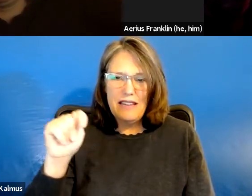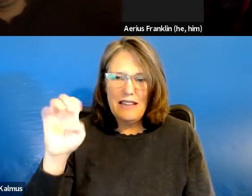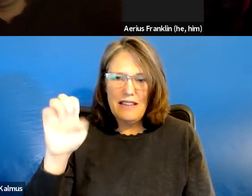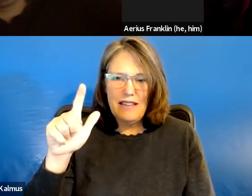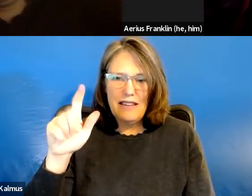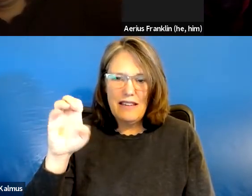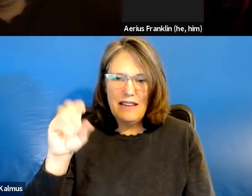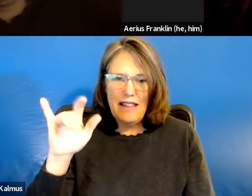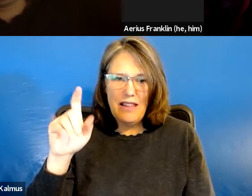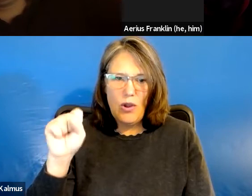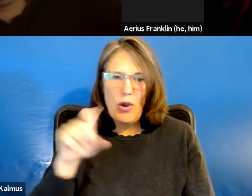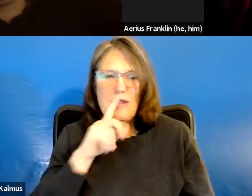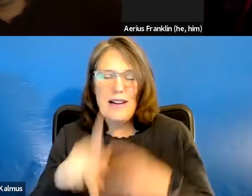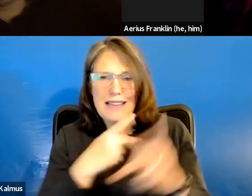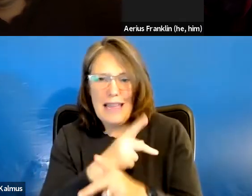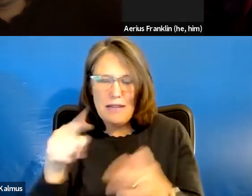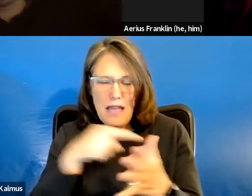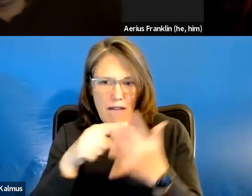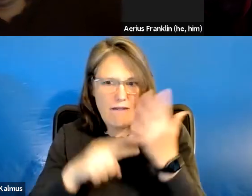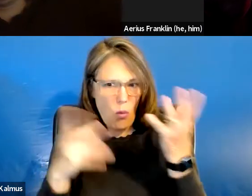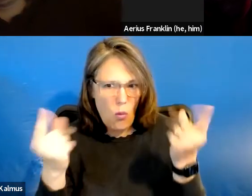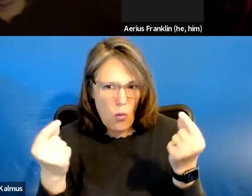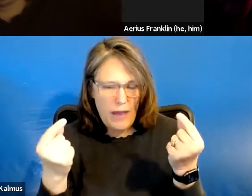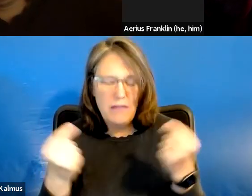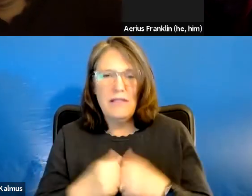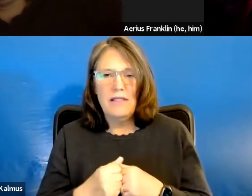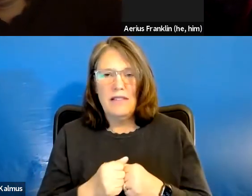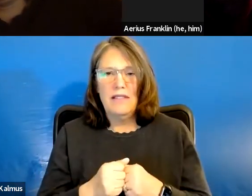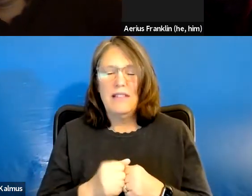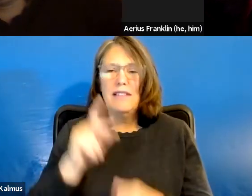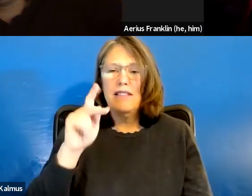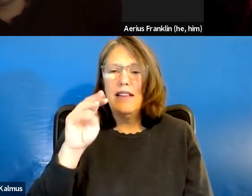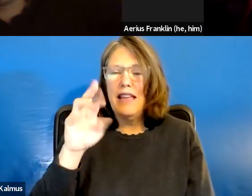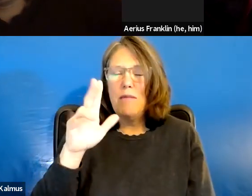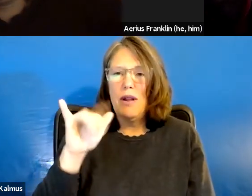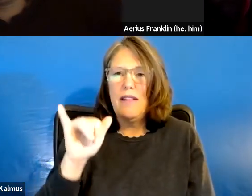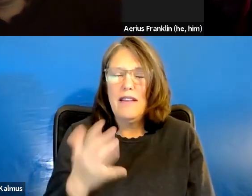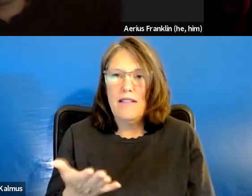Kimberly.